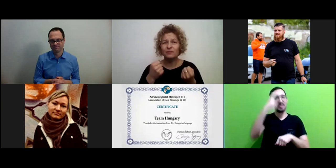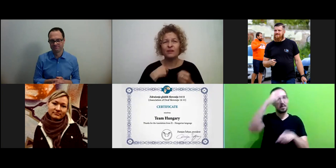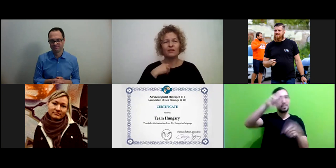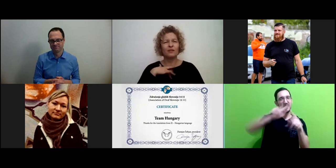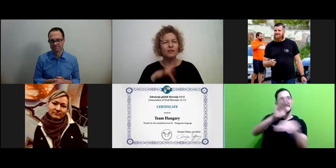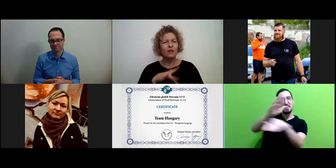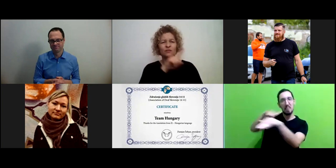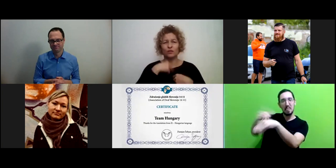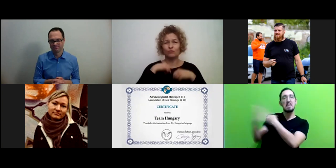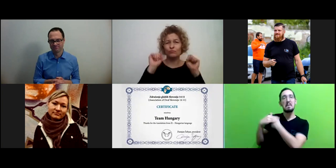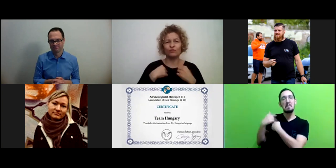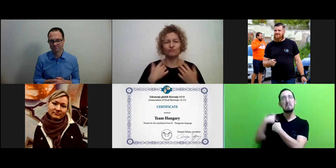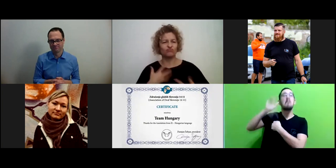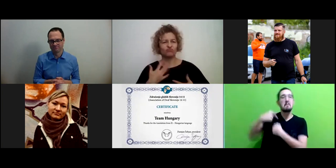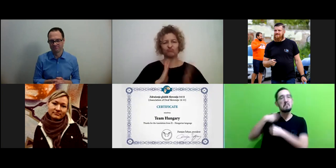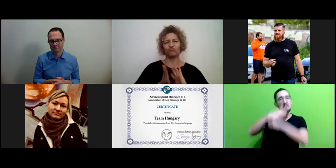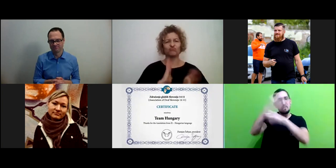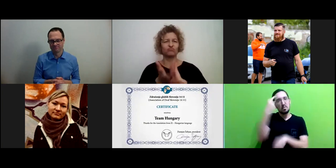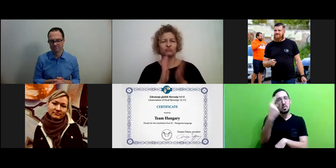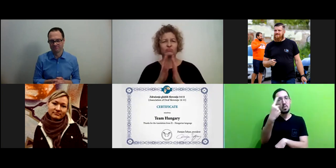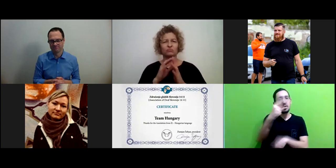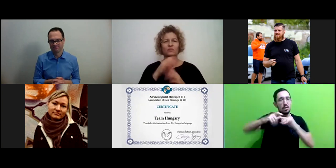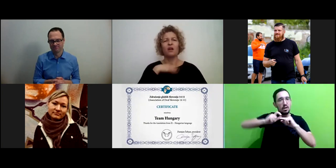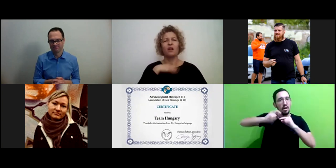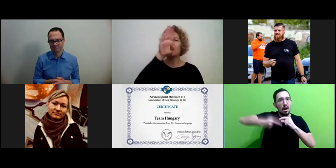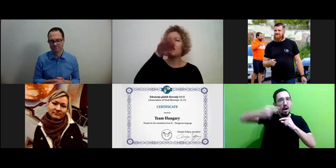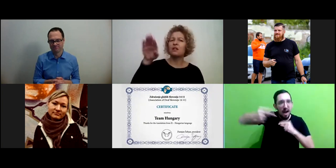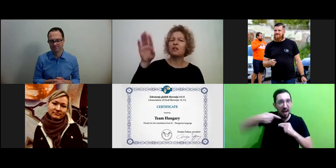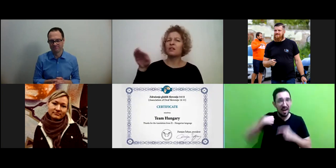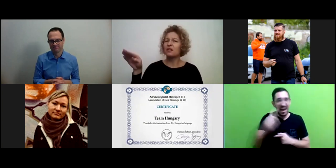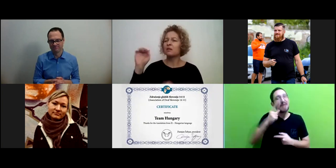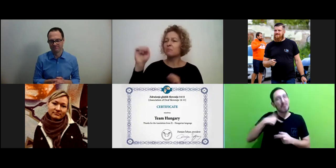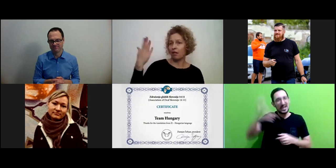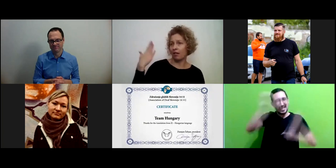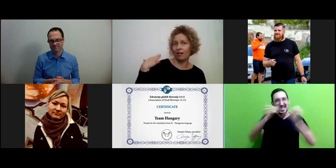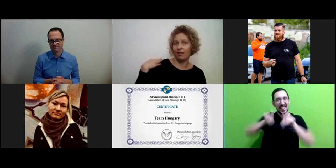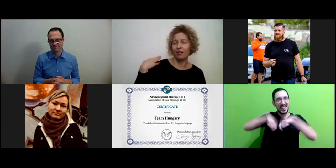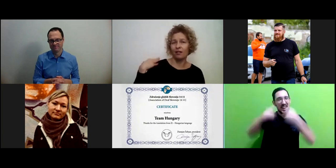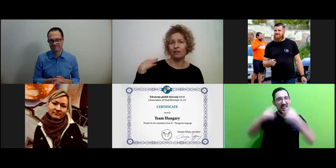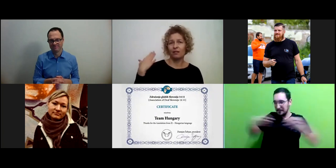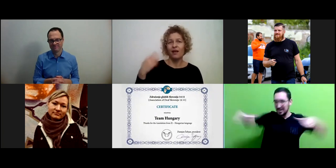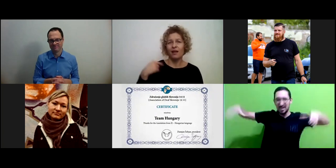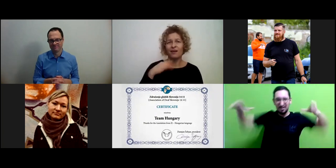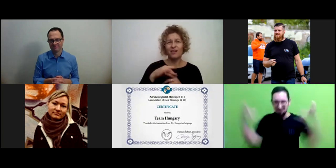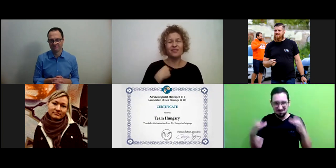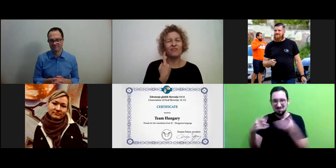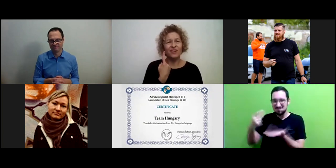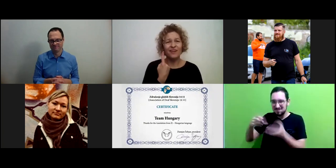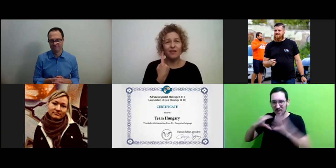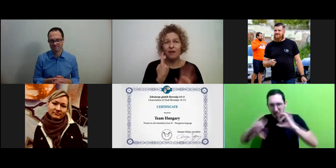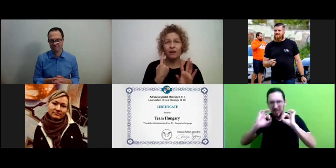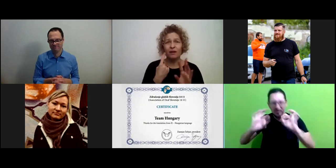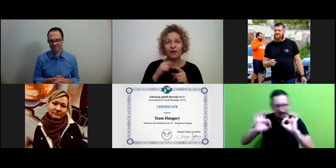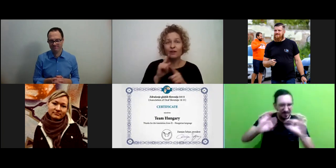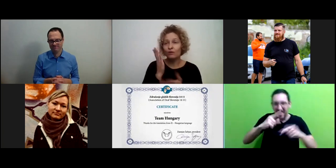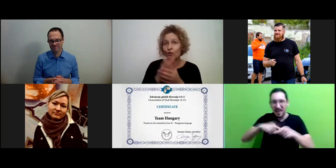us some brain work. I was asked to do this for the first time, and it was so exciting